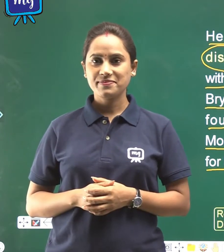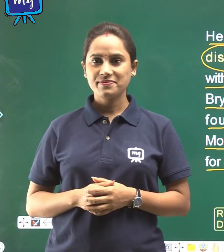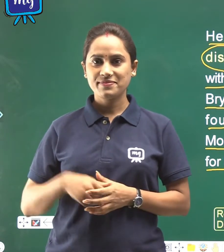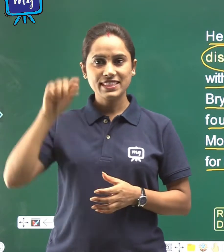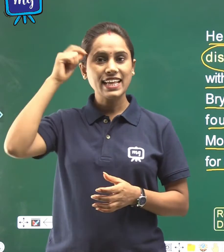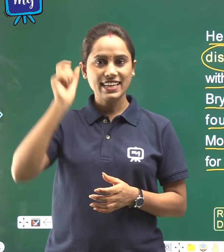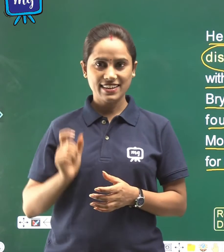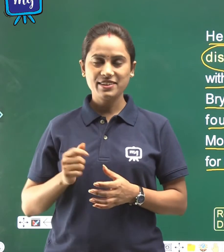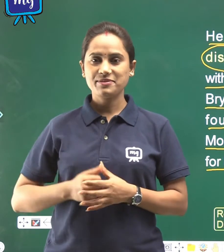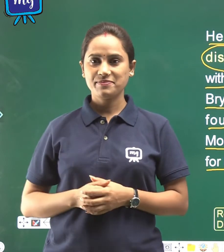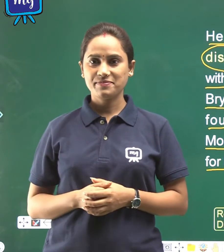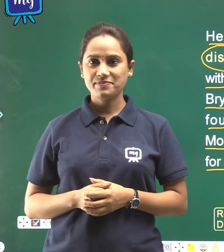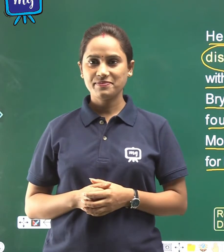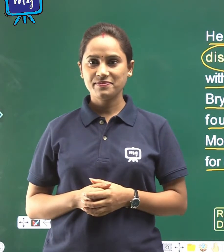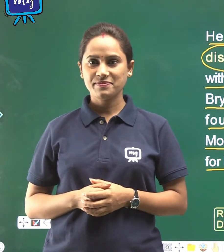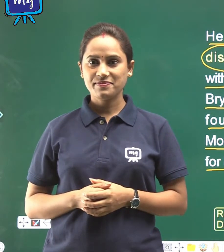return,